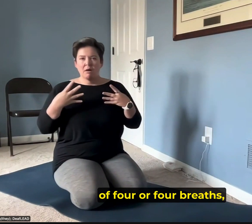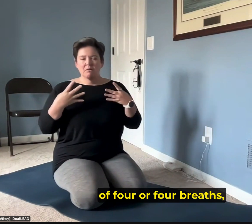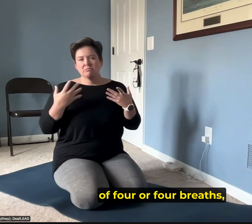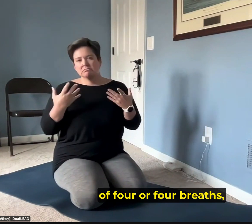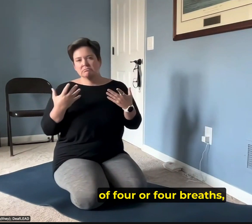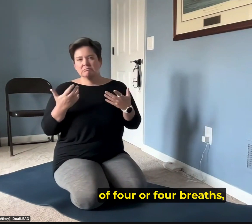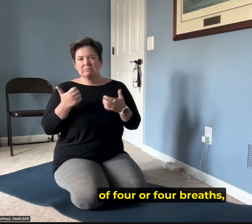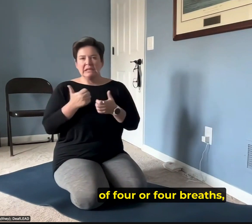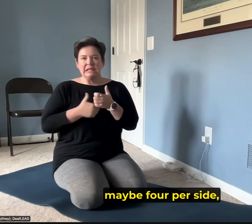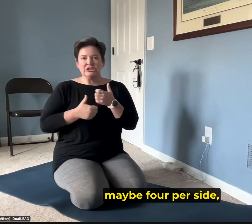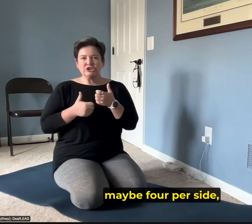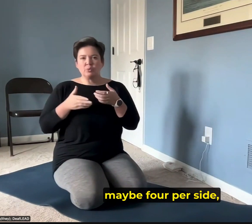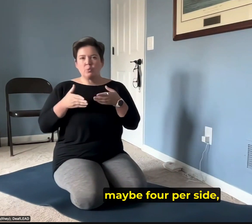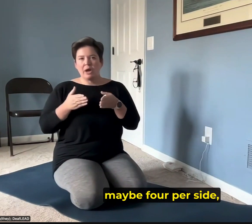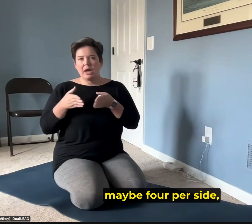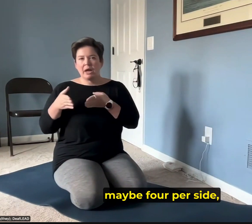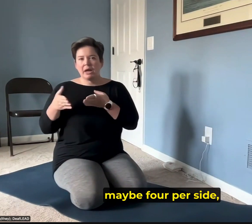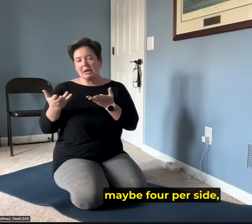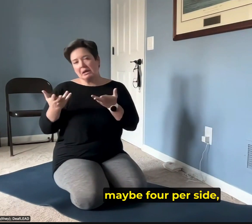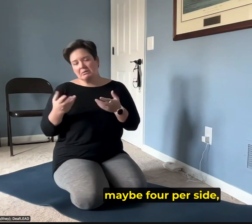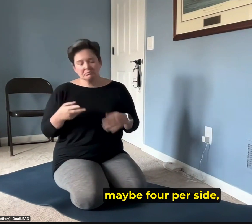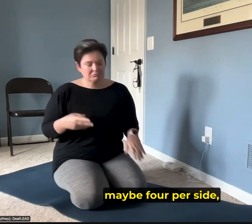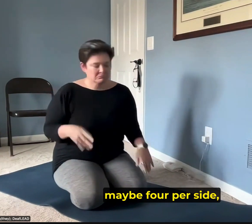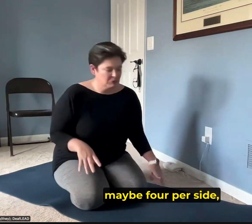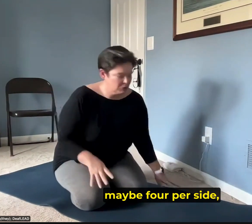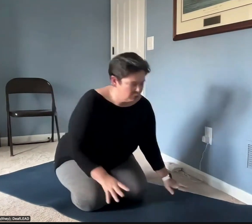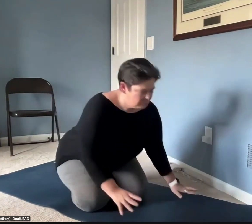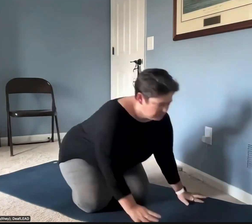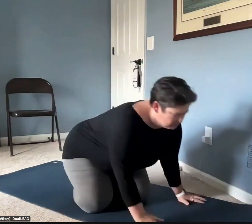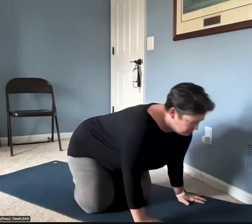breaths. Maybe 4 per side.